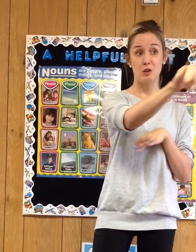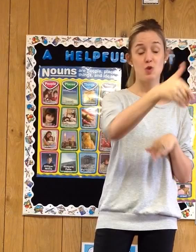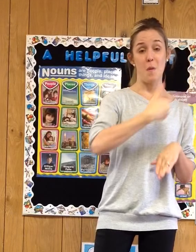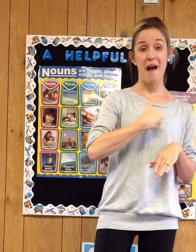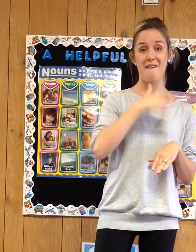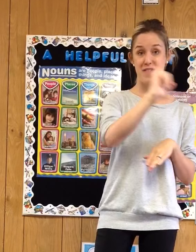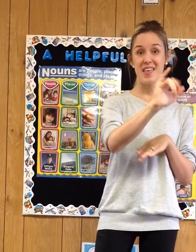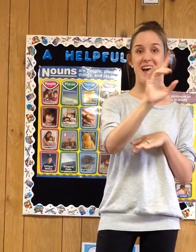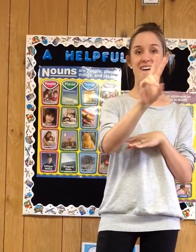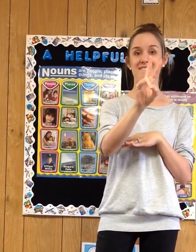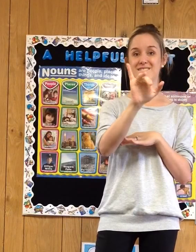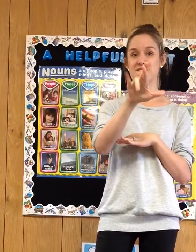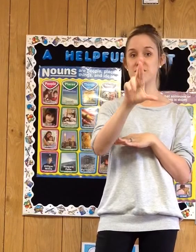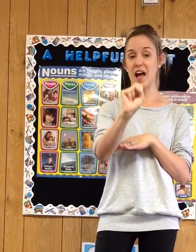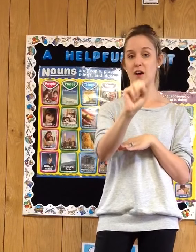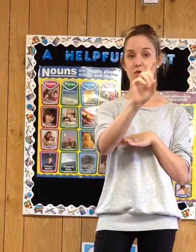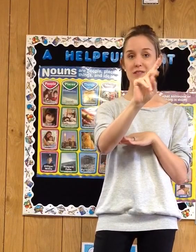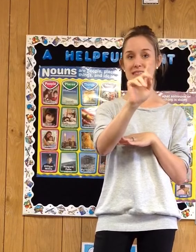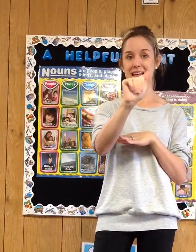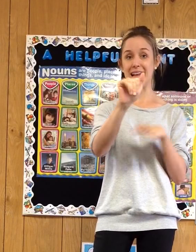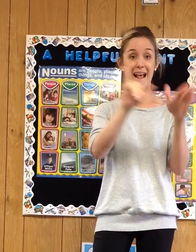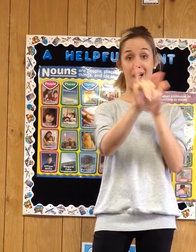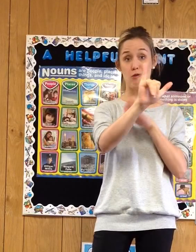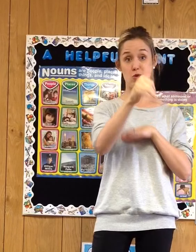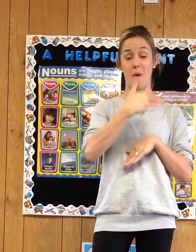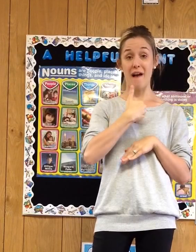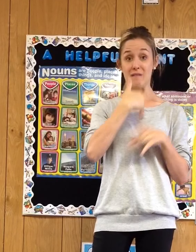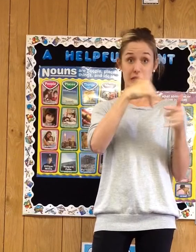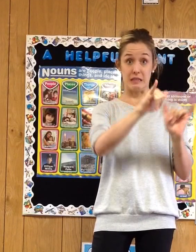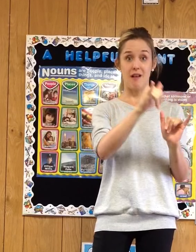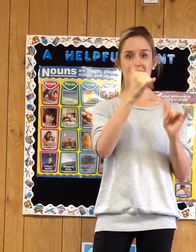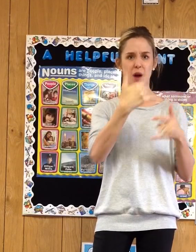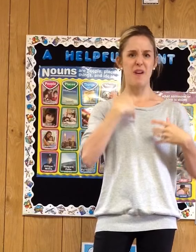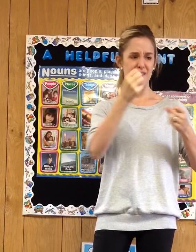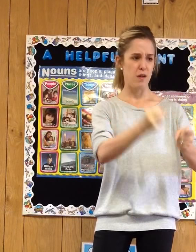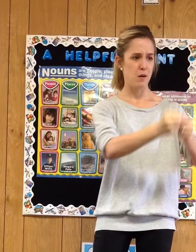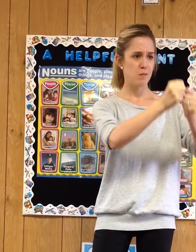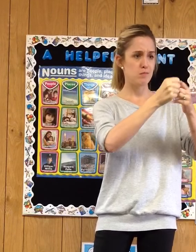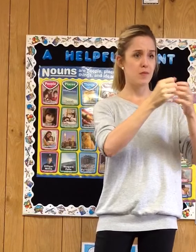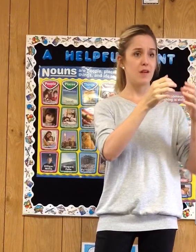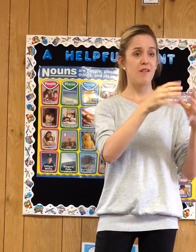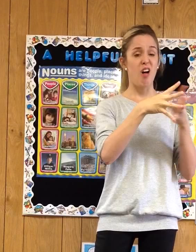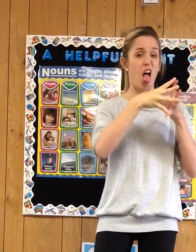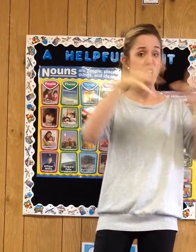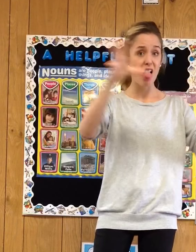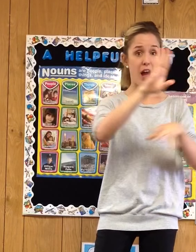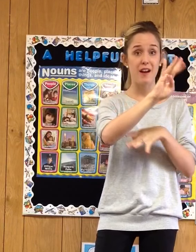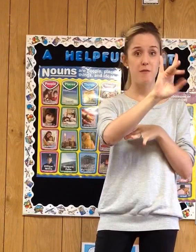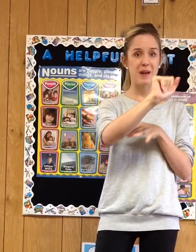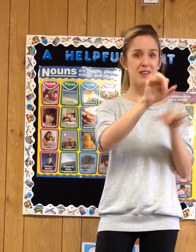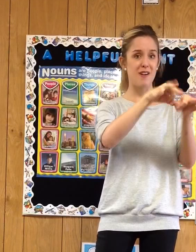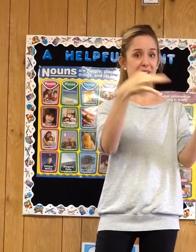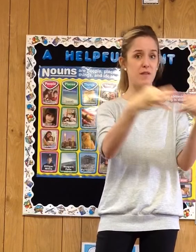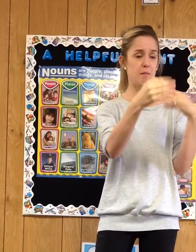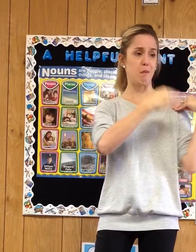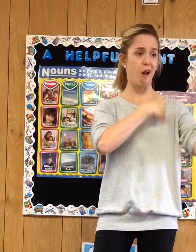the virus DNA in them. So now we have a whole extended bacteria family filled